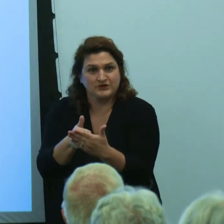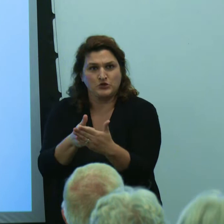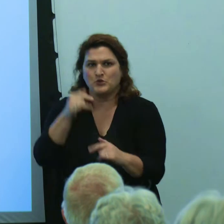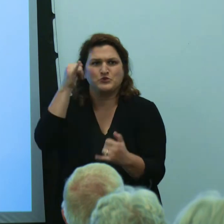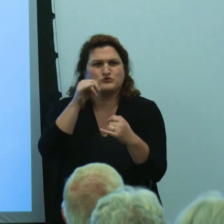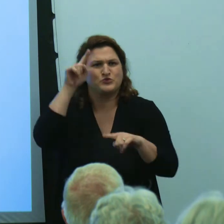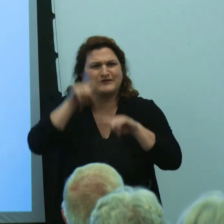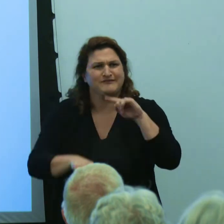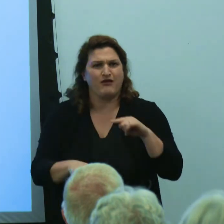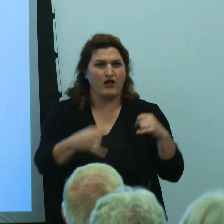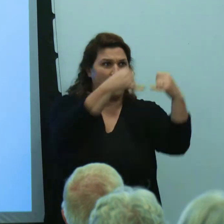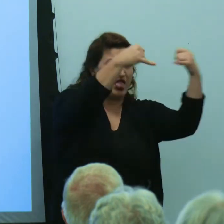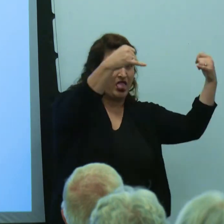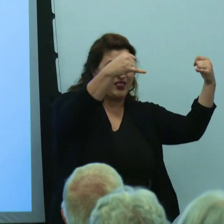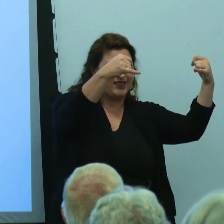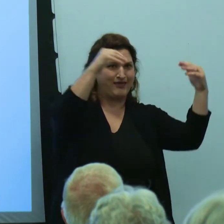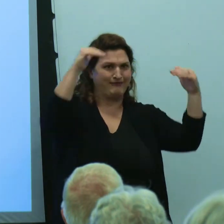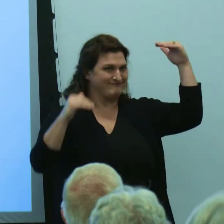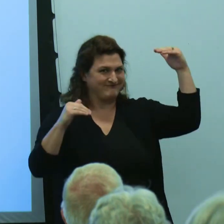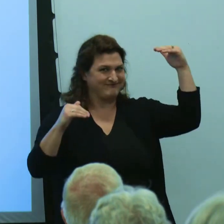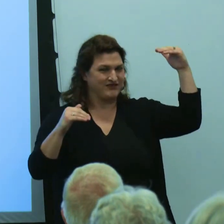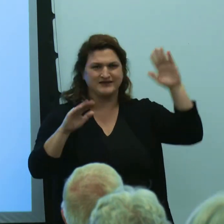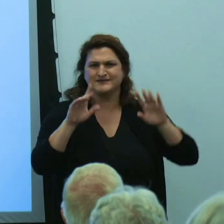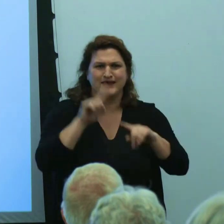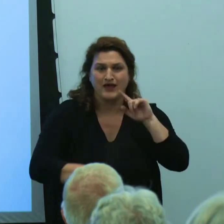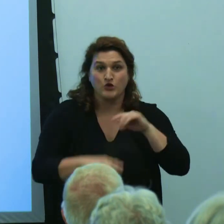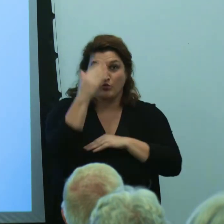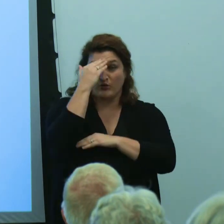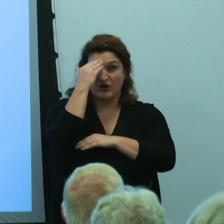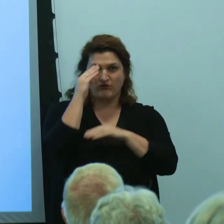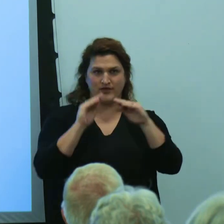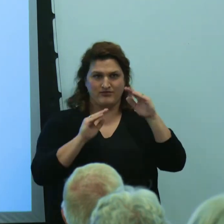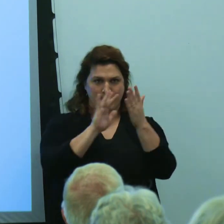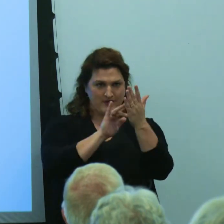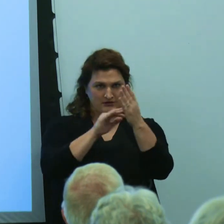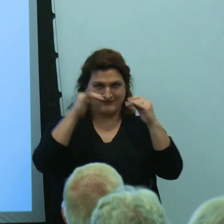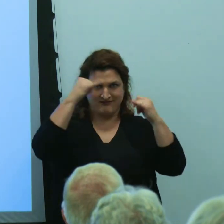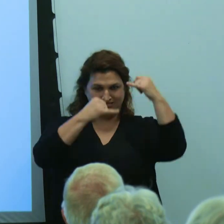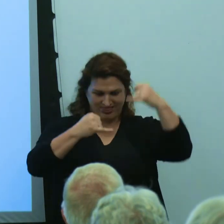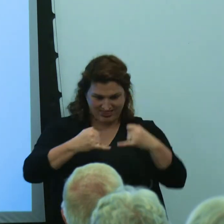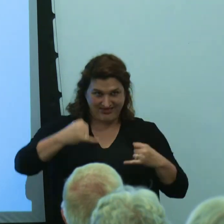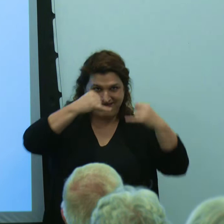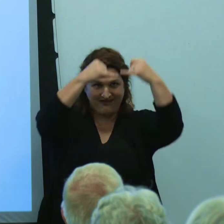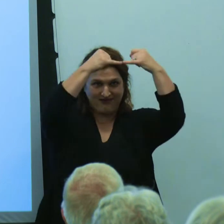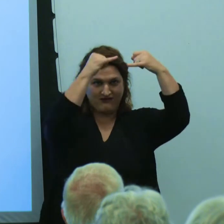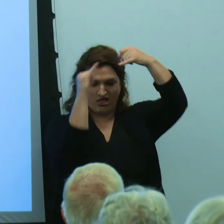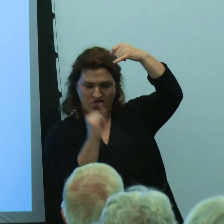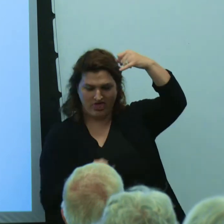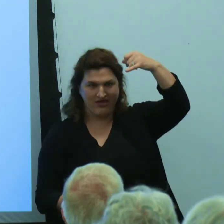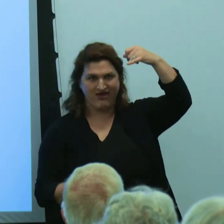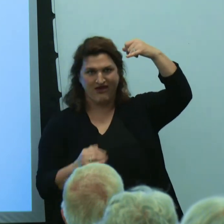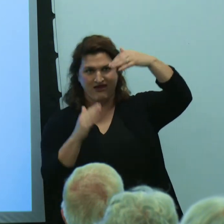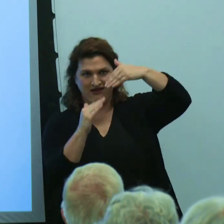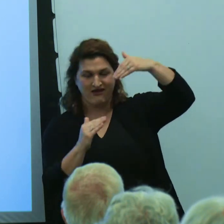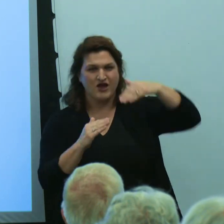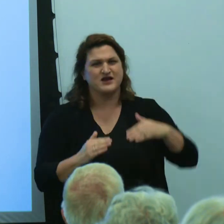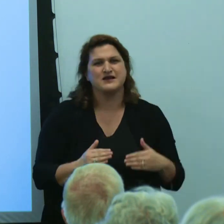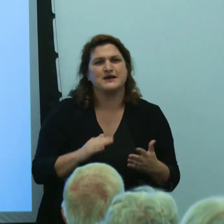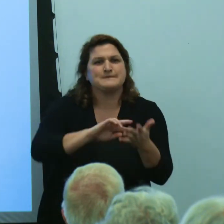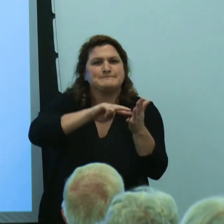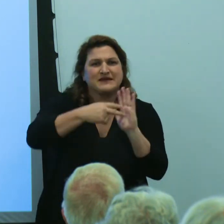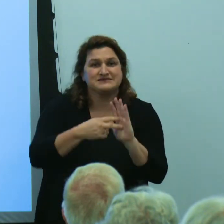other. We know that the manipulation of district lines is the manipulation of elections, and the manipulation of elections is